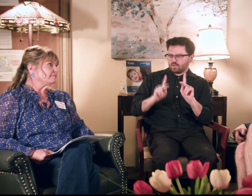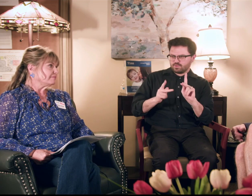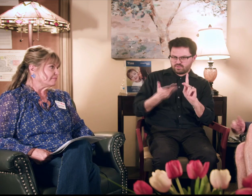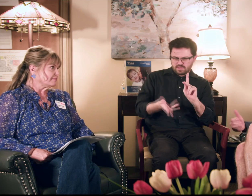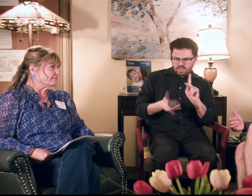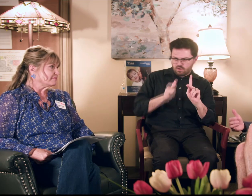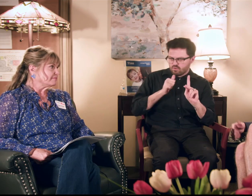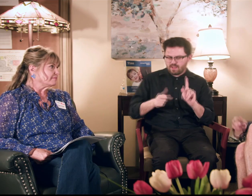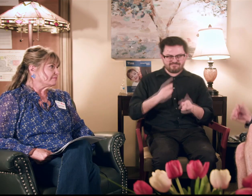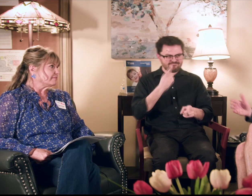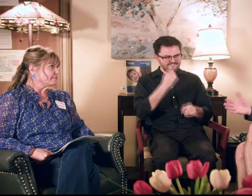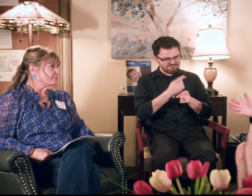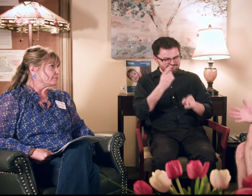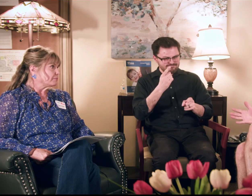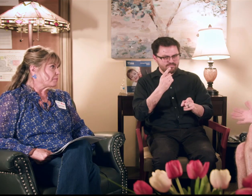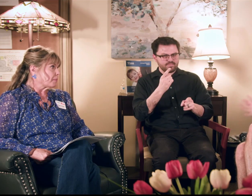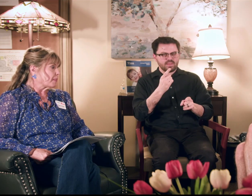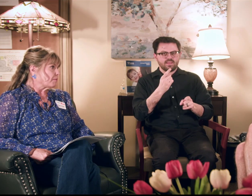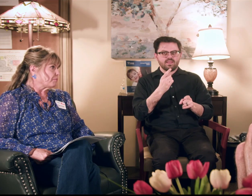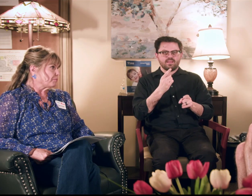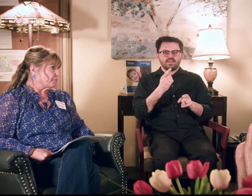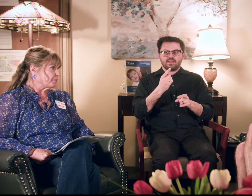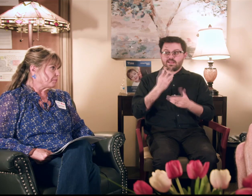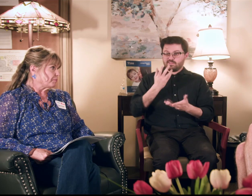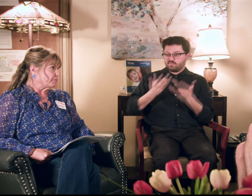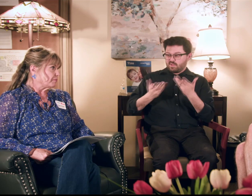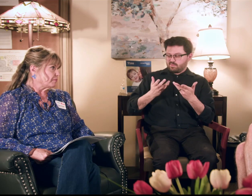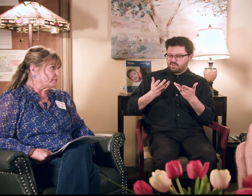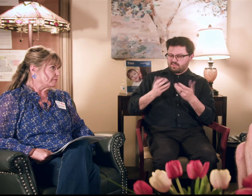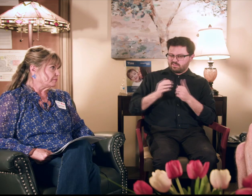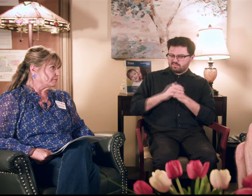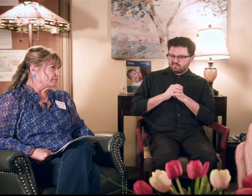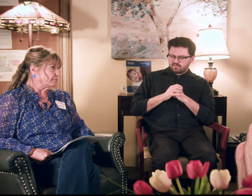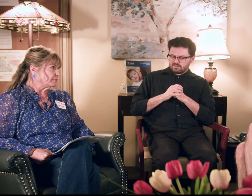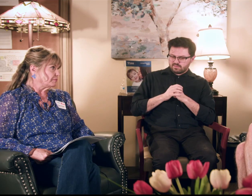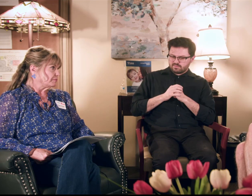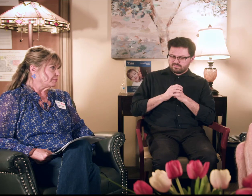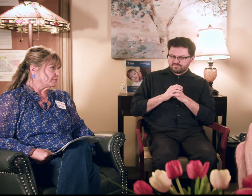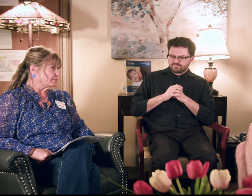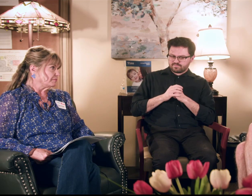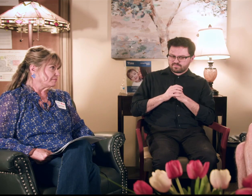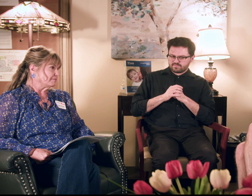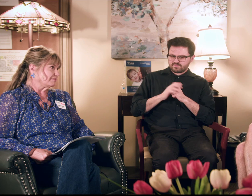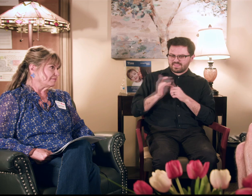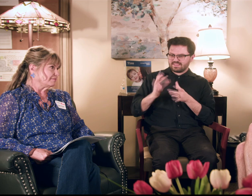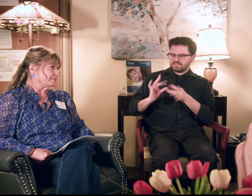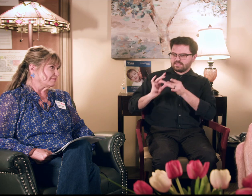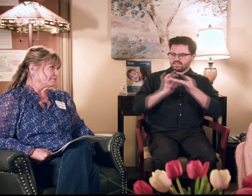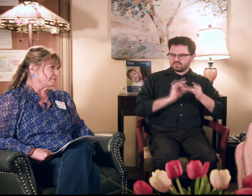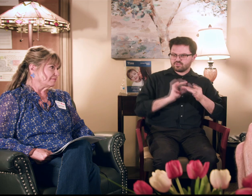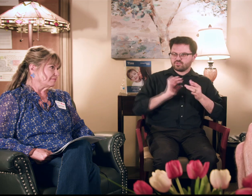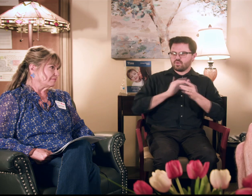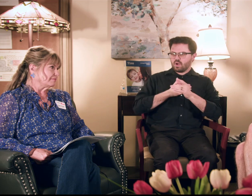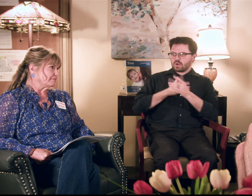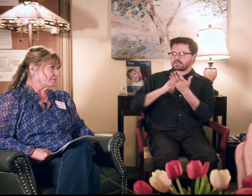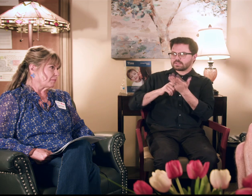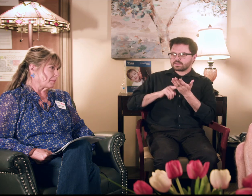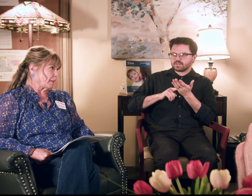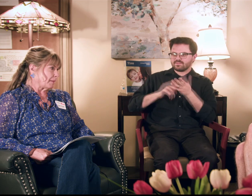there, there's and maybe that comes to things that we talk about of acceptable beliefs or behaviors